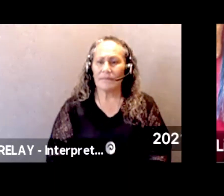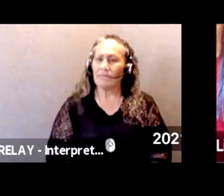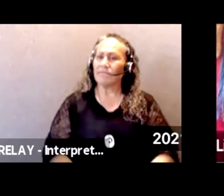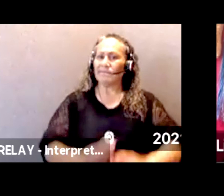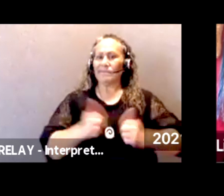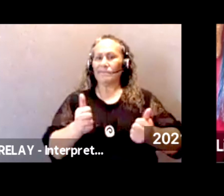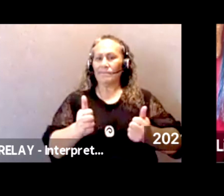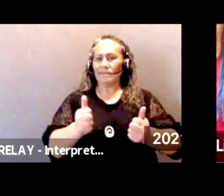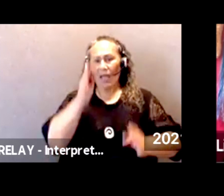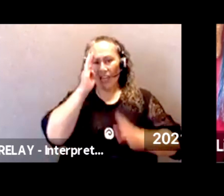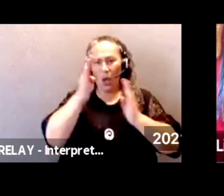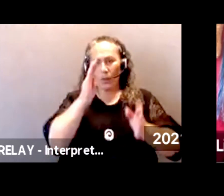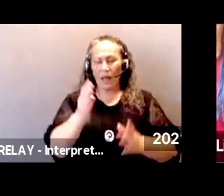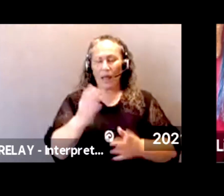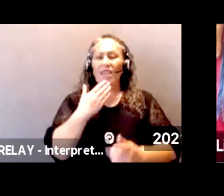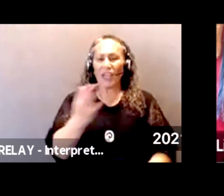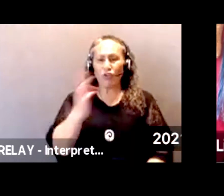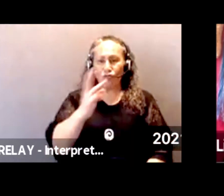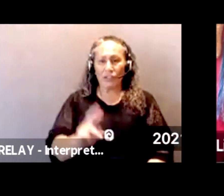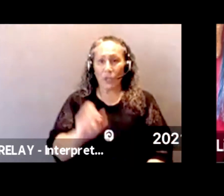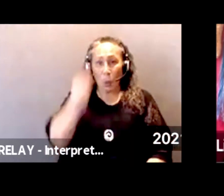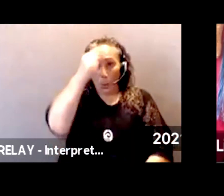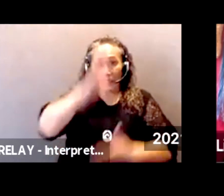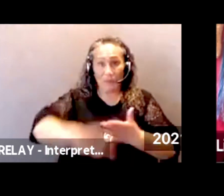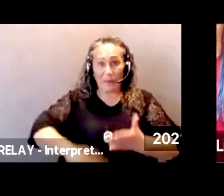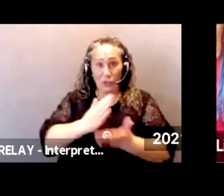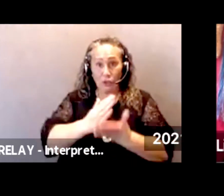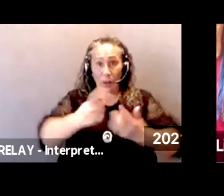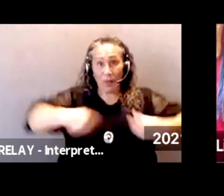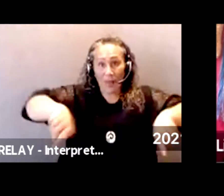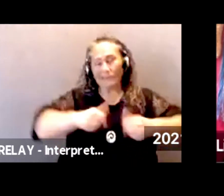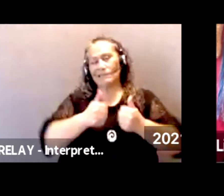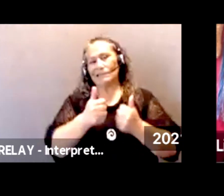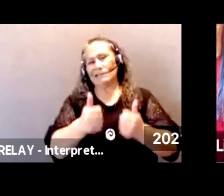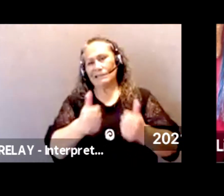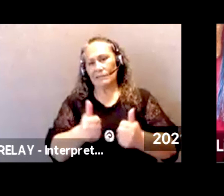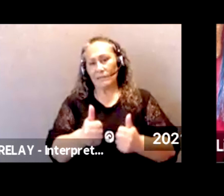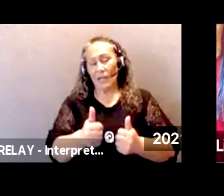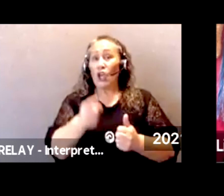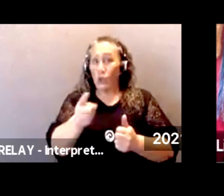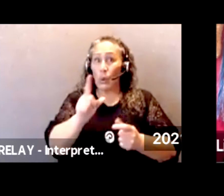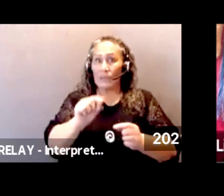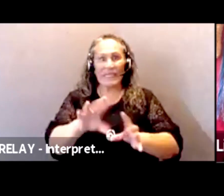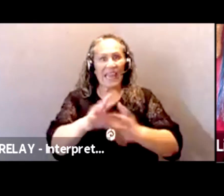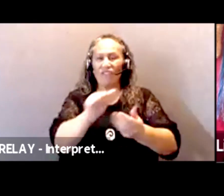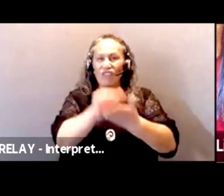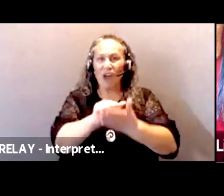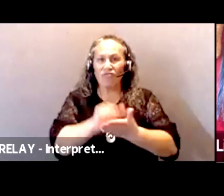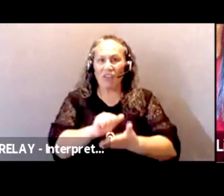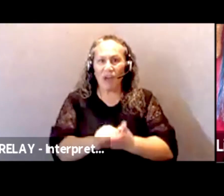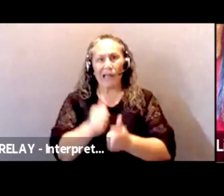ora, Richard. Thank you for sharing your experience with us. I think that it sounds like you did everything right. And as you